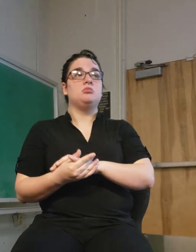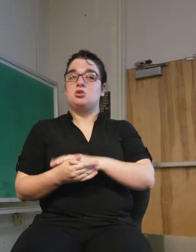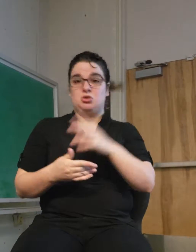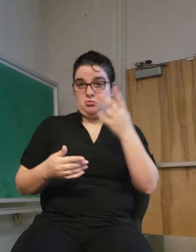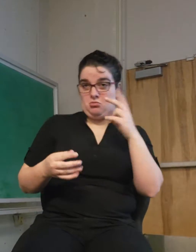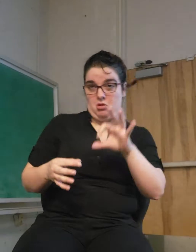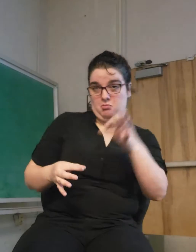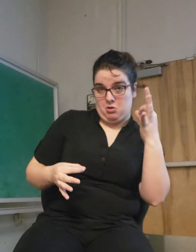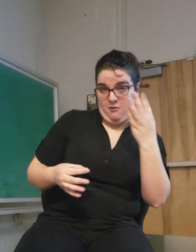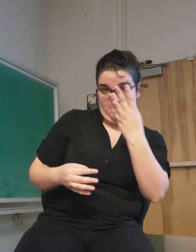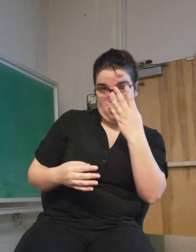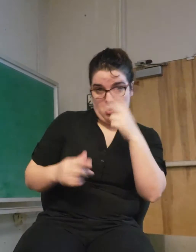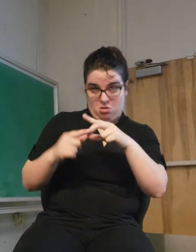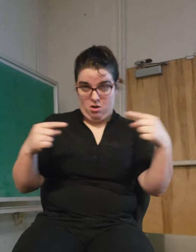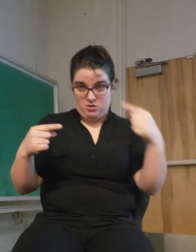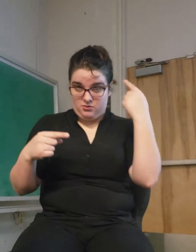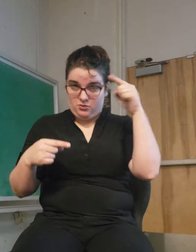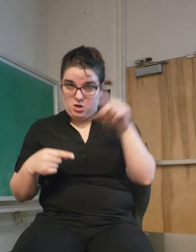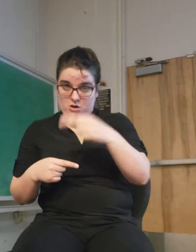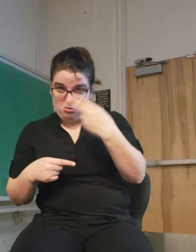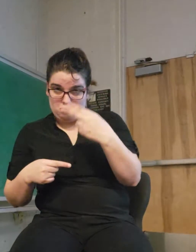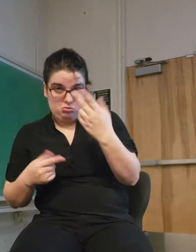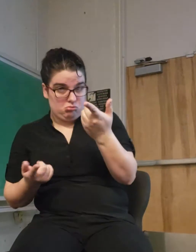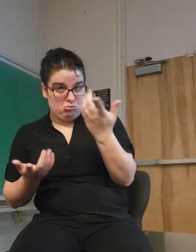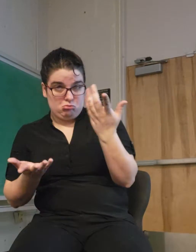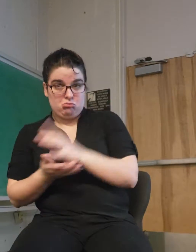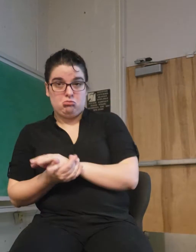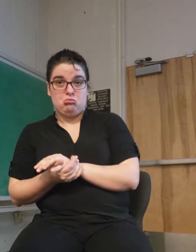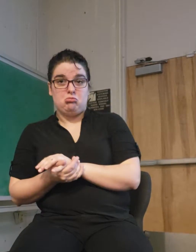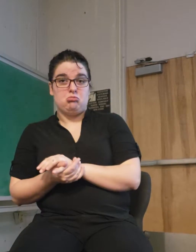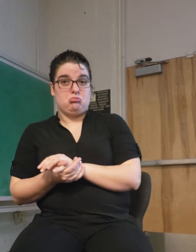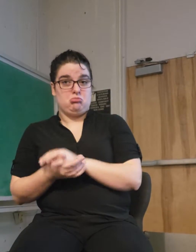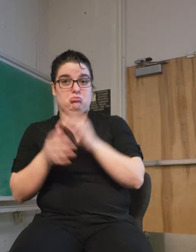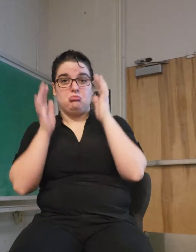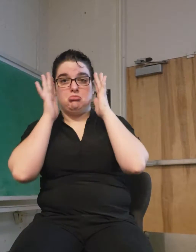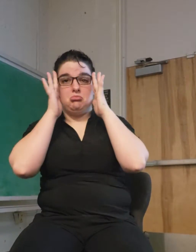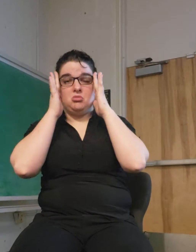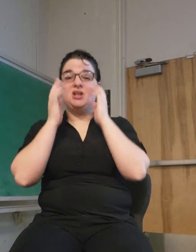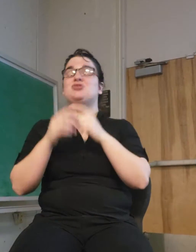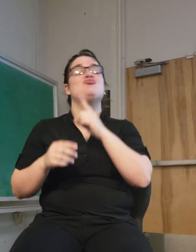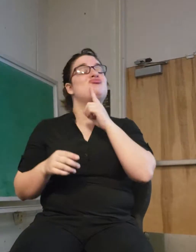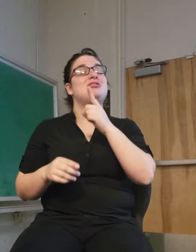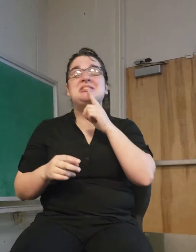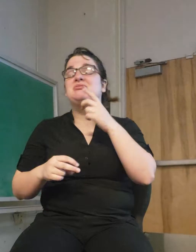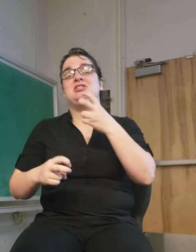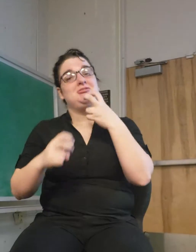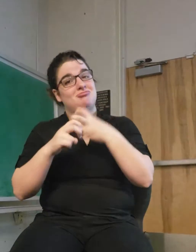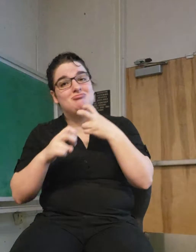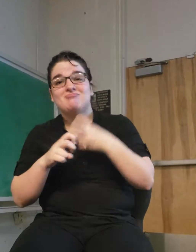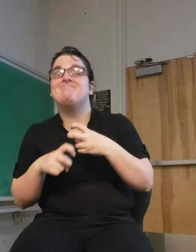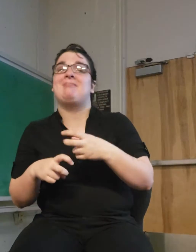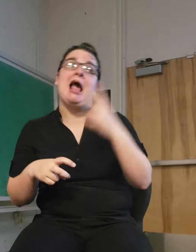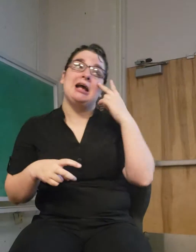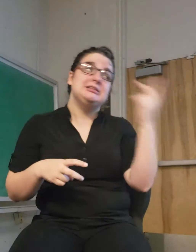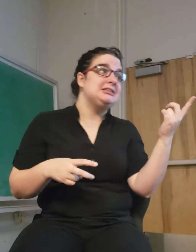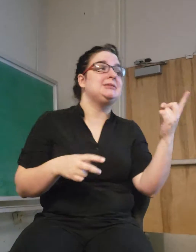hydrogen? It's extremely difficult to pick out the 4th line. I can see it, but just because I know it's there, and